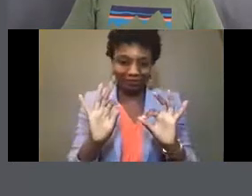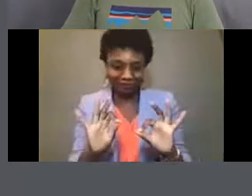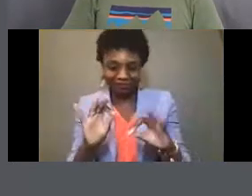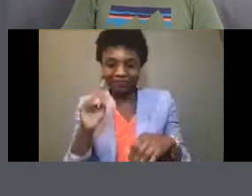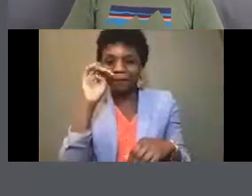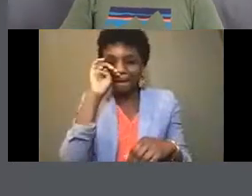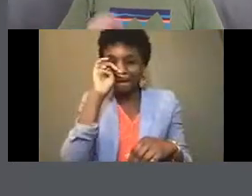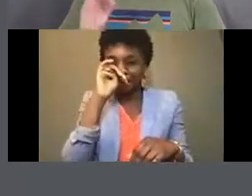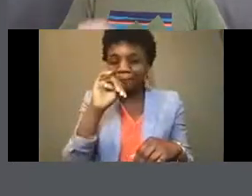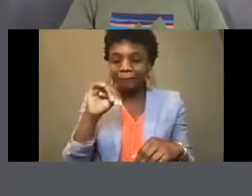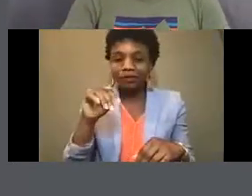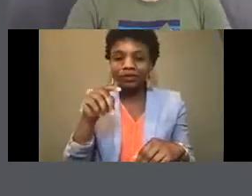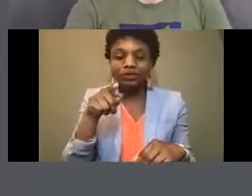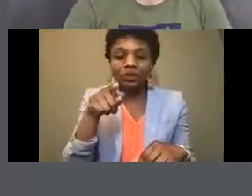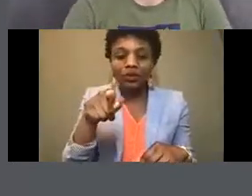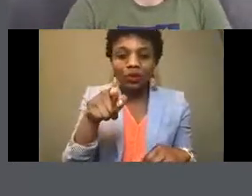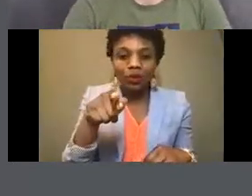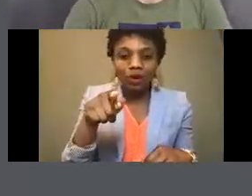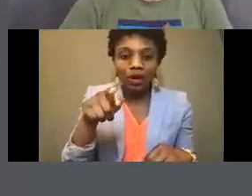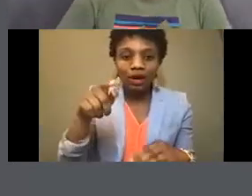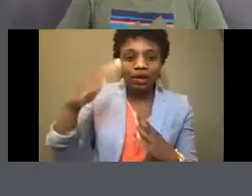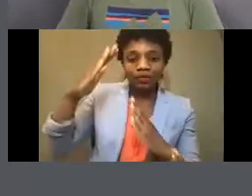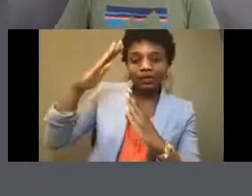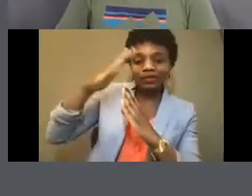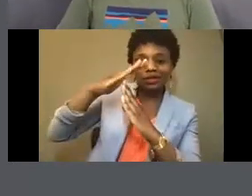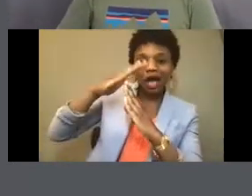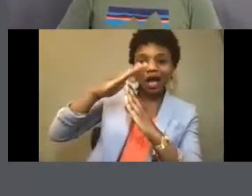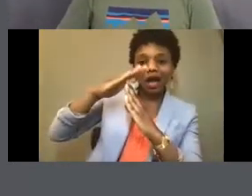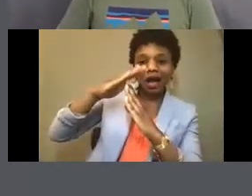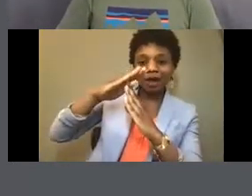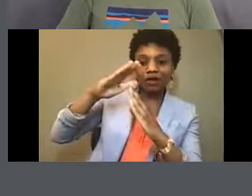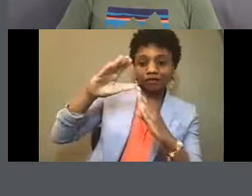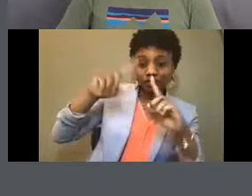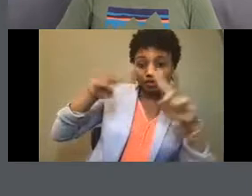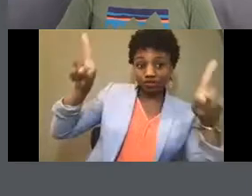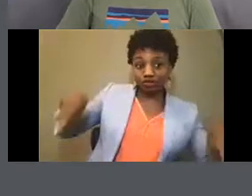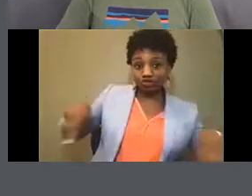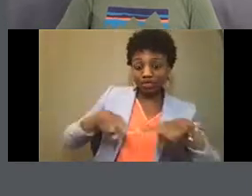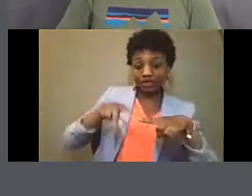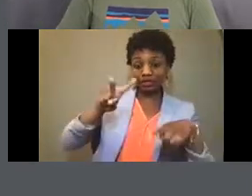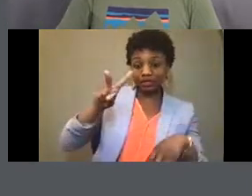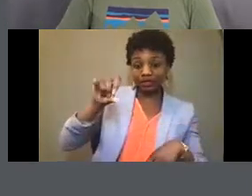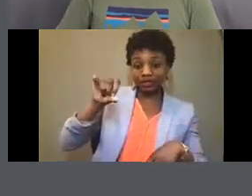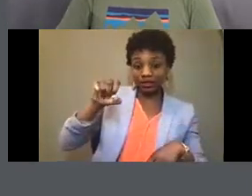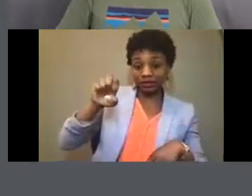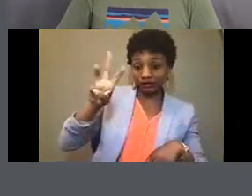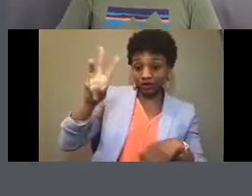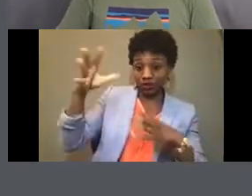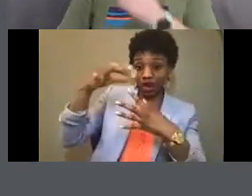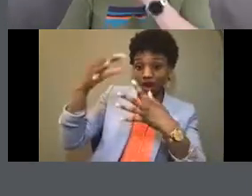So actually, if you go to the top of your screen at the view options, you can increase the size. You have the option to fit